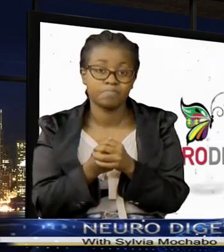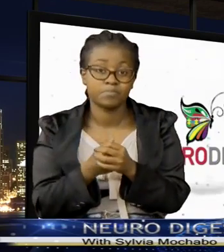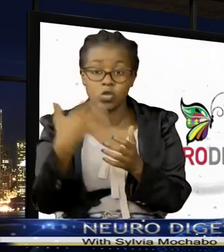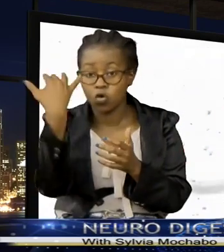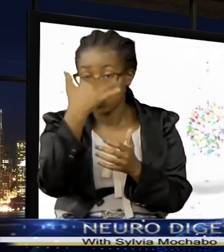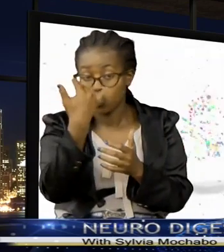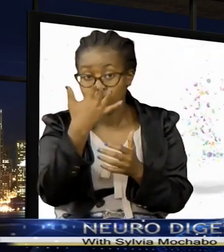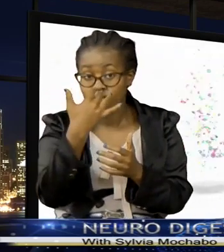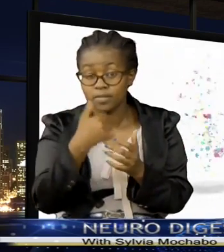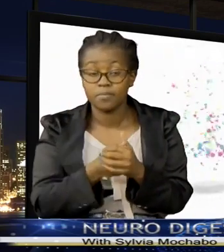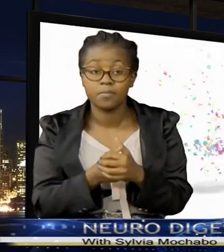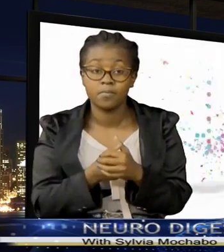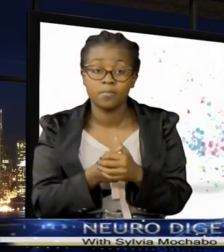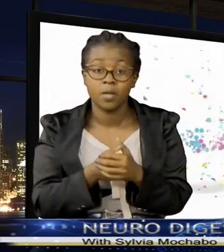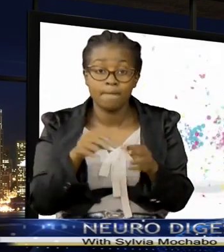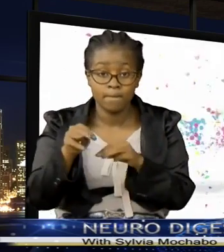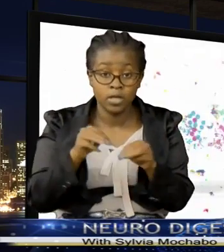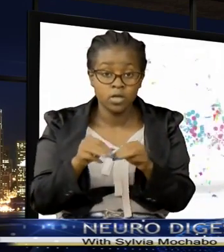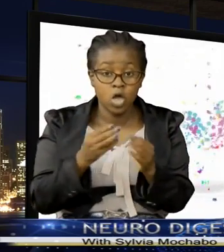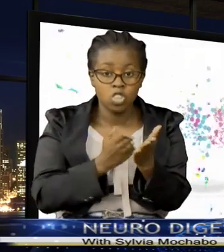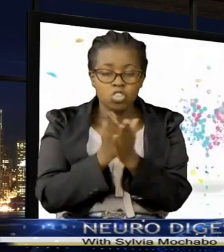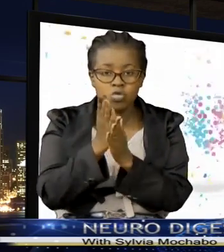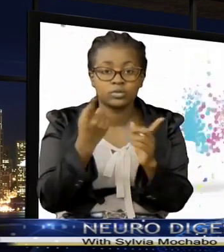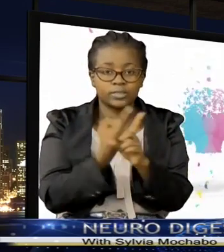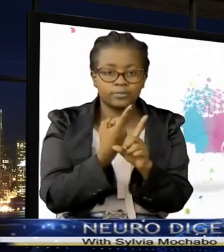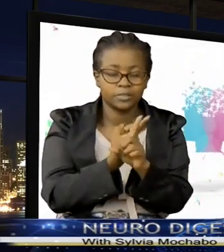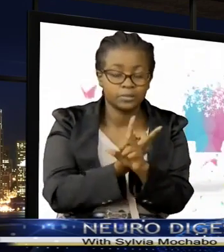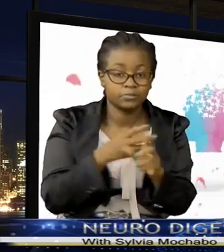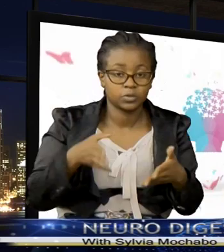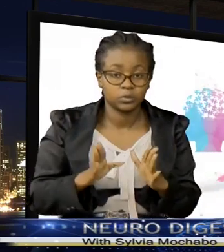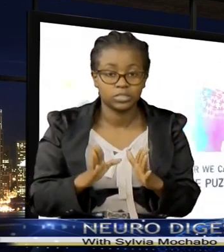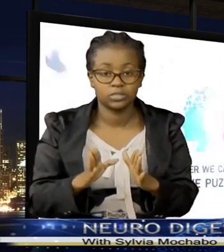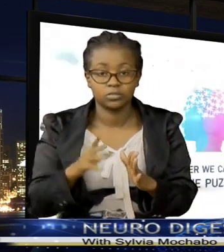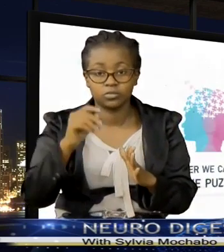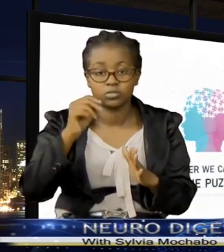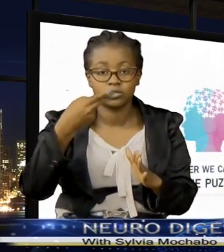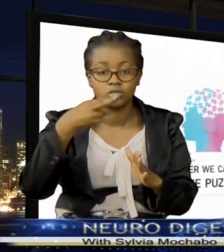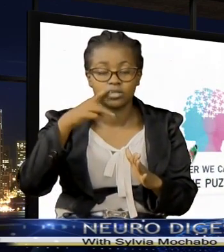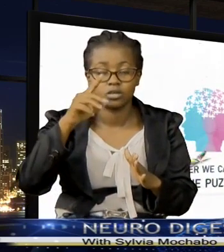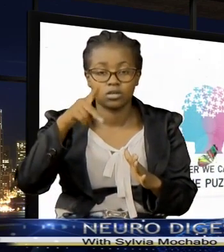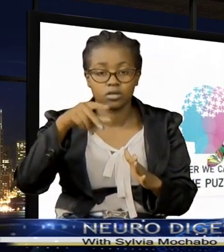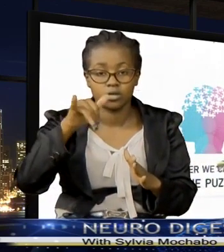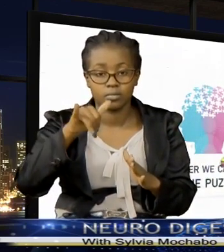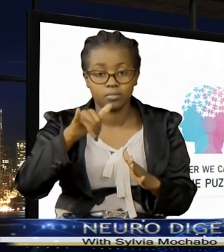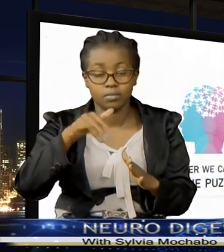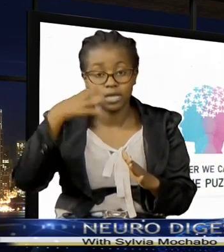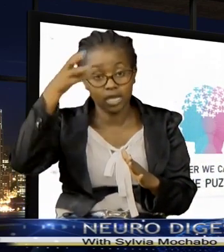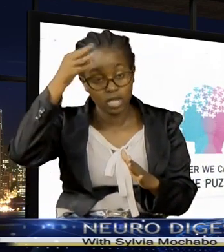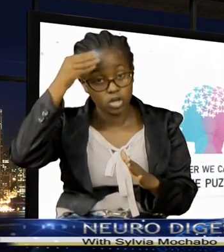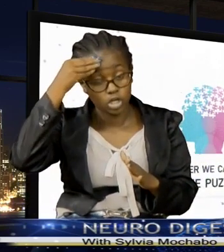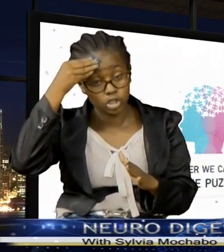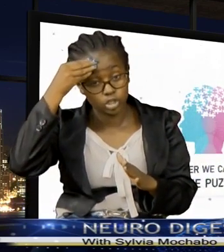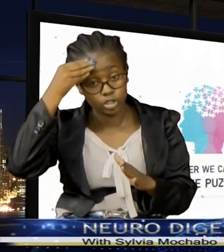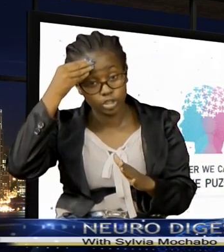Autism spectrum disorder is managed through many ways. There is need for therapy. There is need also for education like any